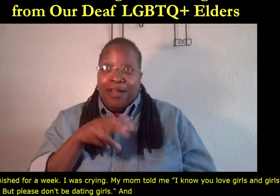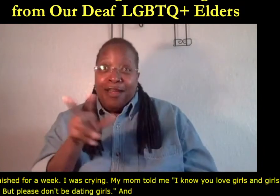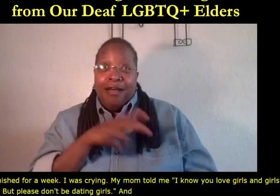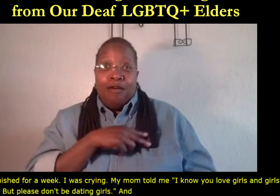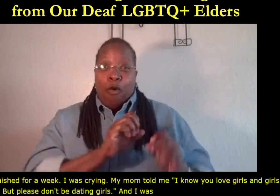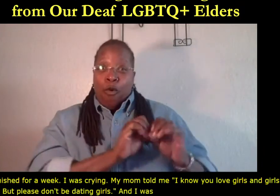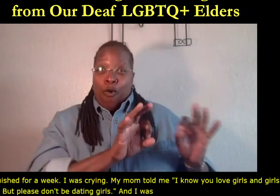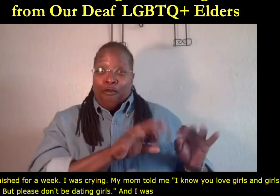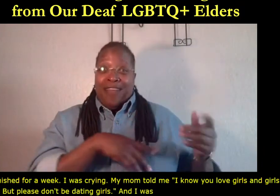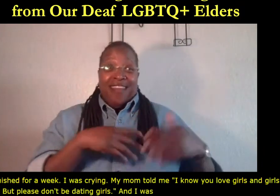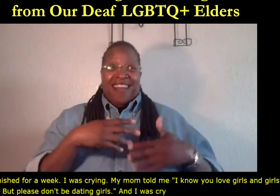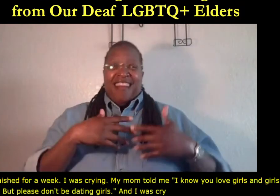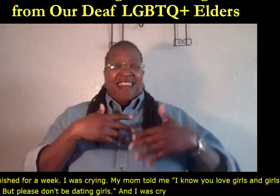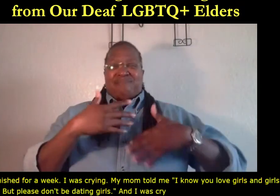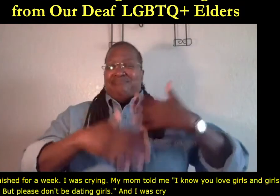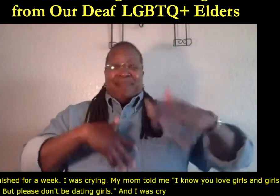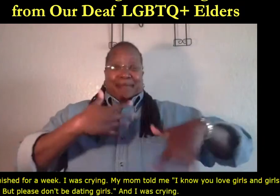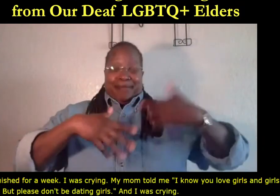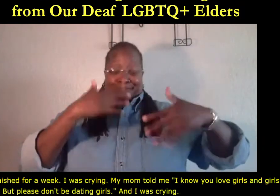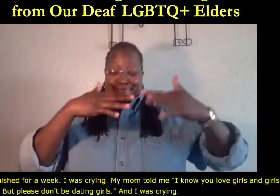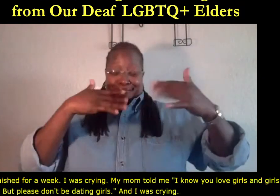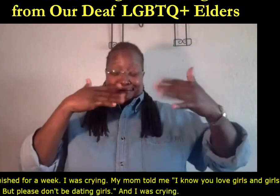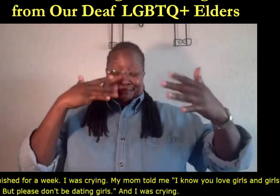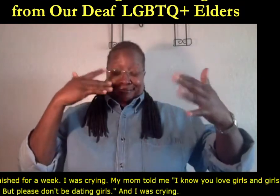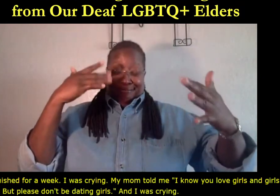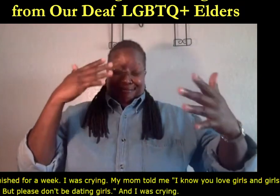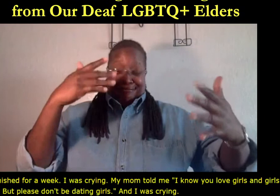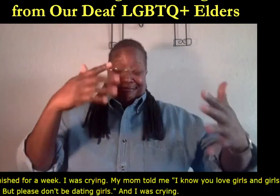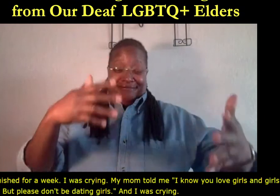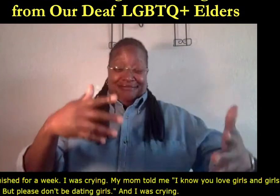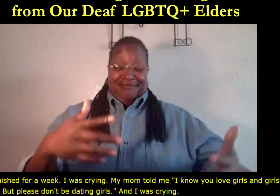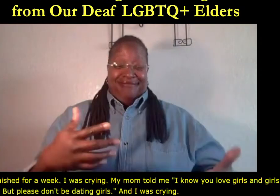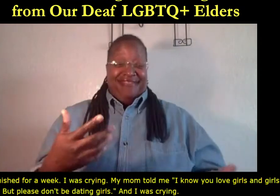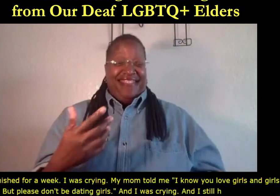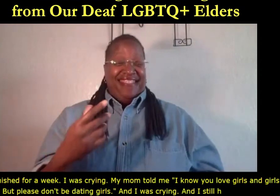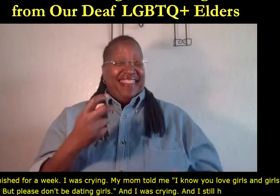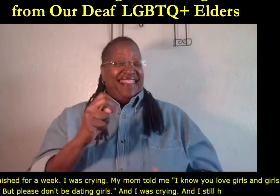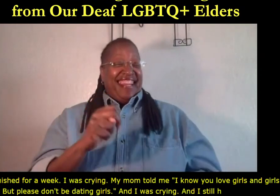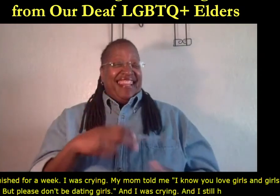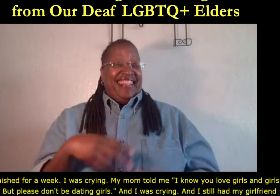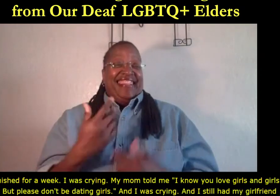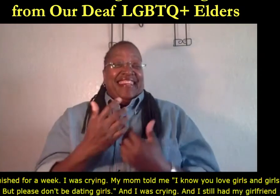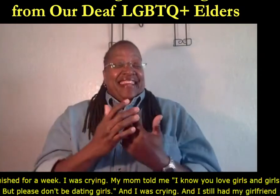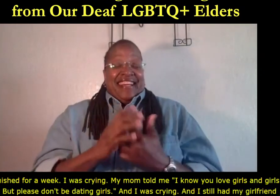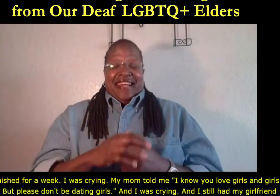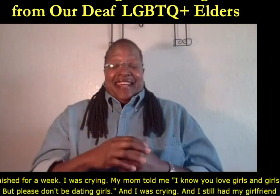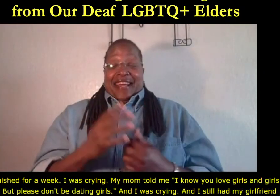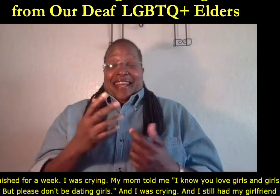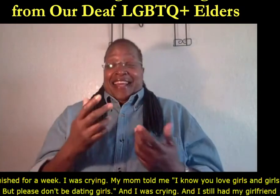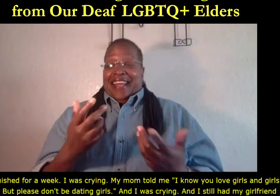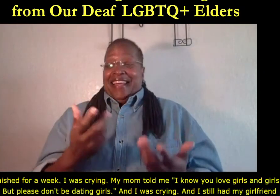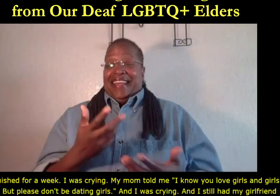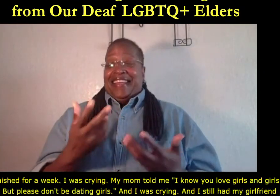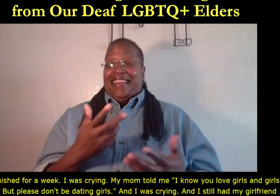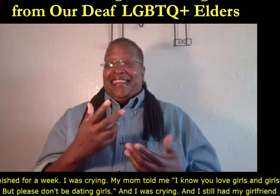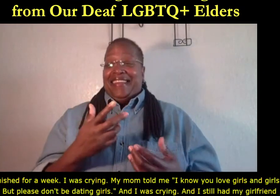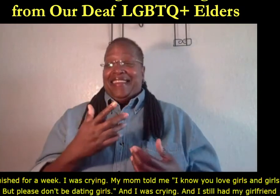i fell in love with another girl i broke up with that first girl and just went on with the other one so um